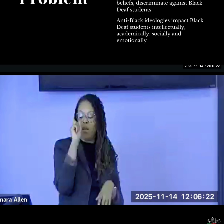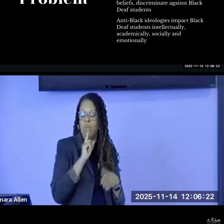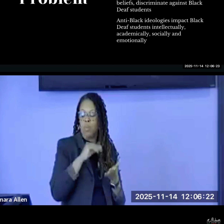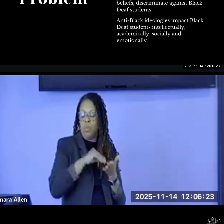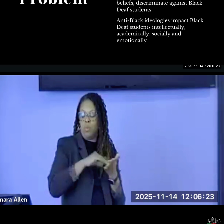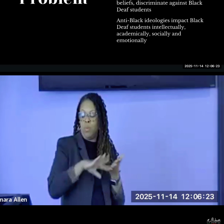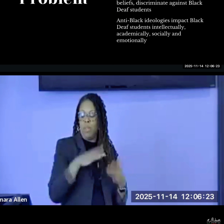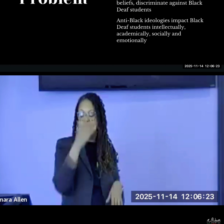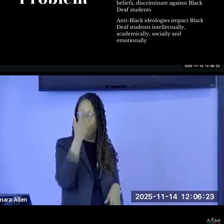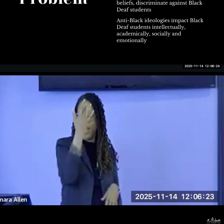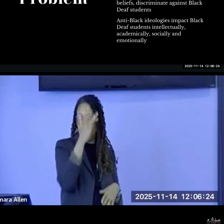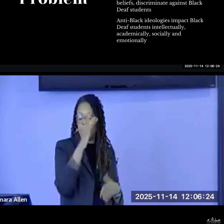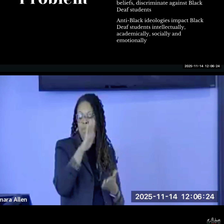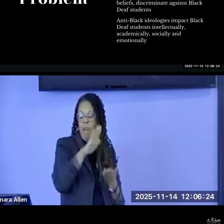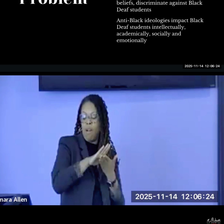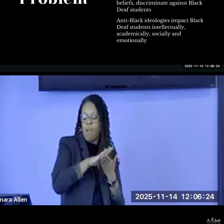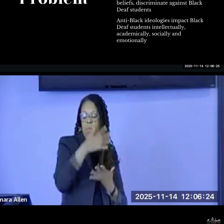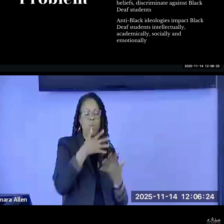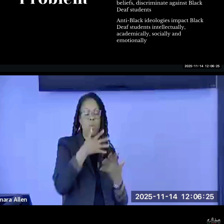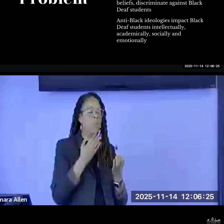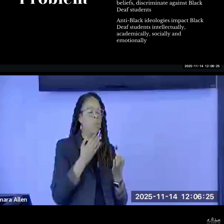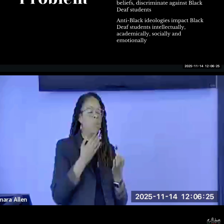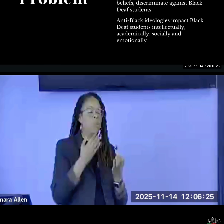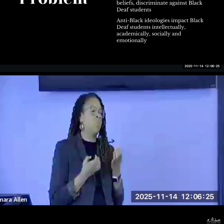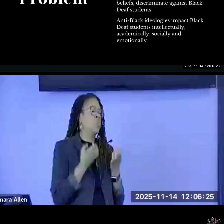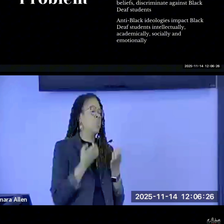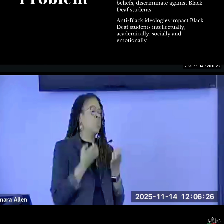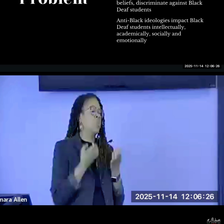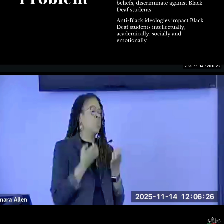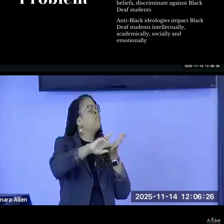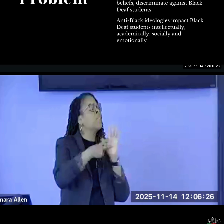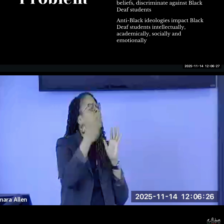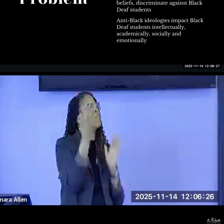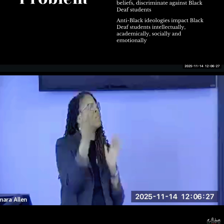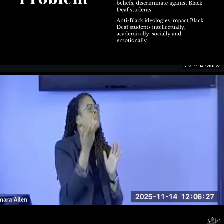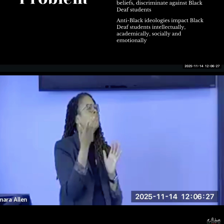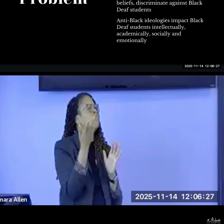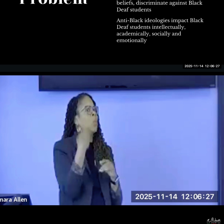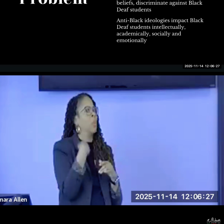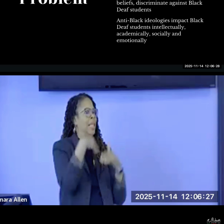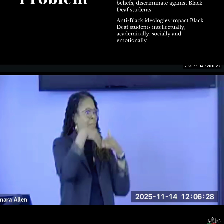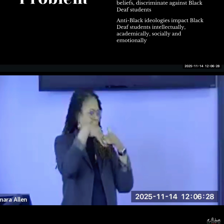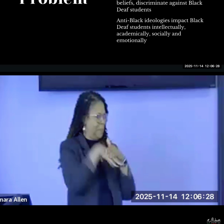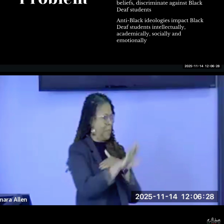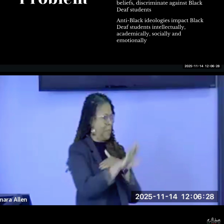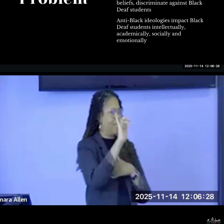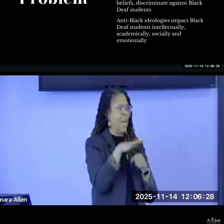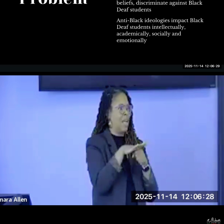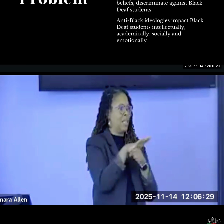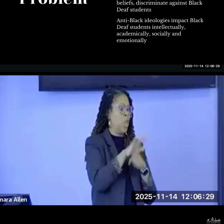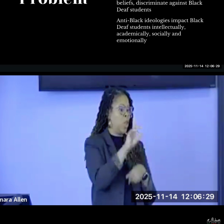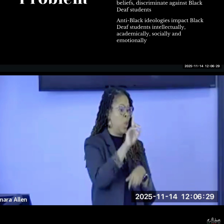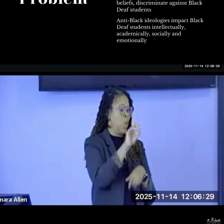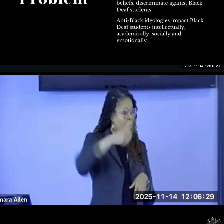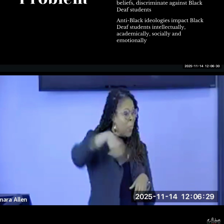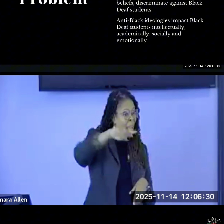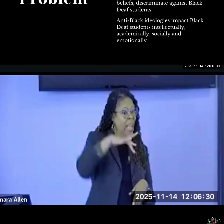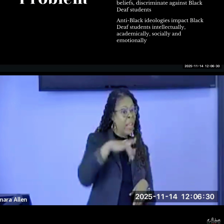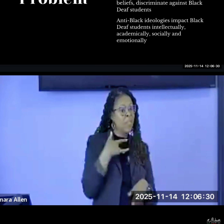the white experience. Anti-Black ideologies in impact Black deaf students,